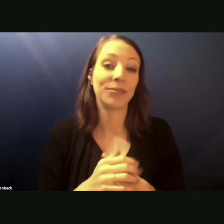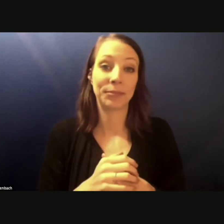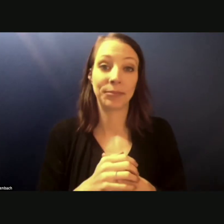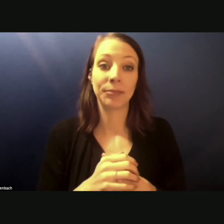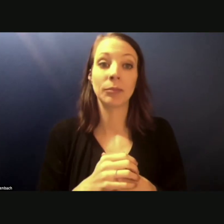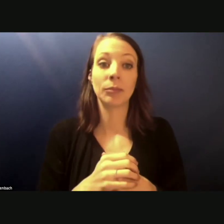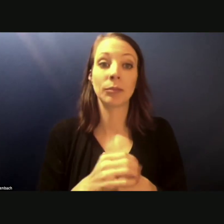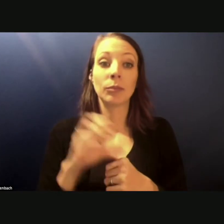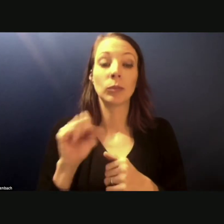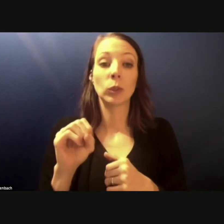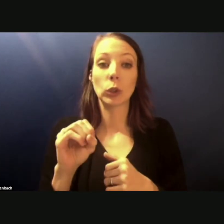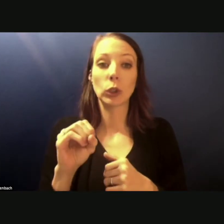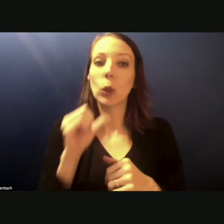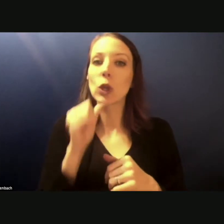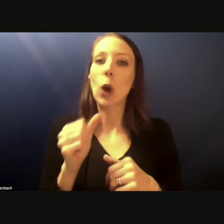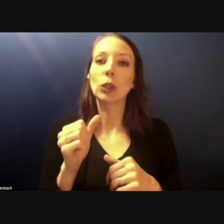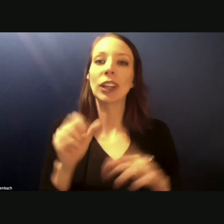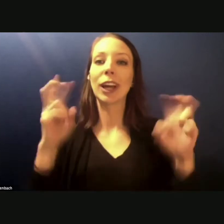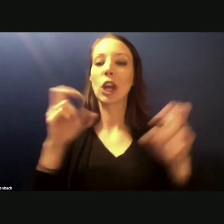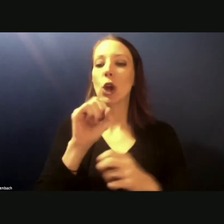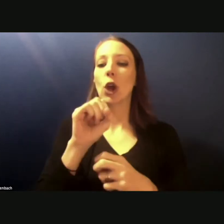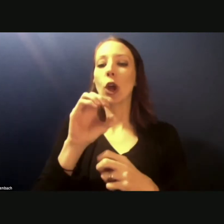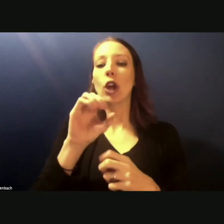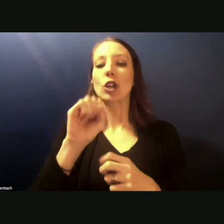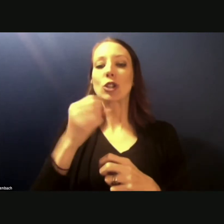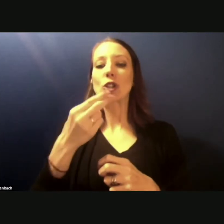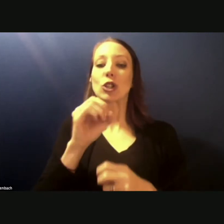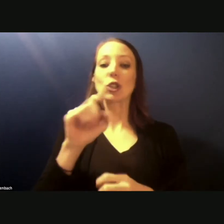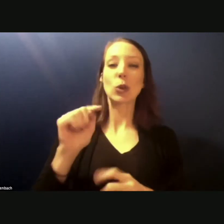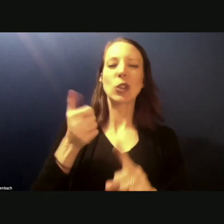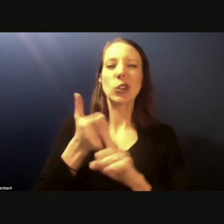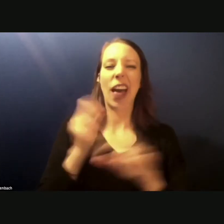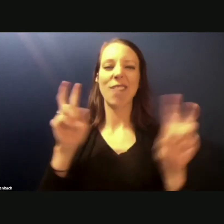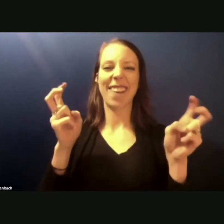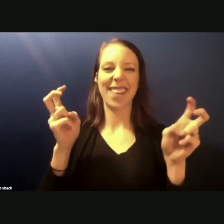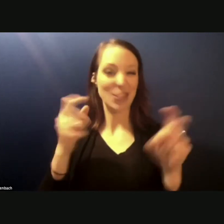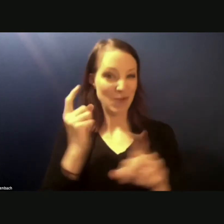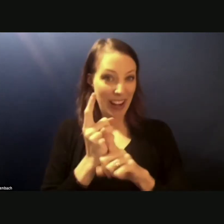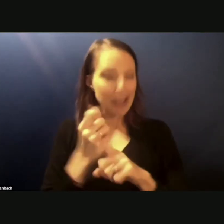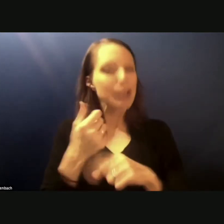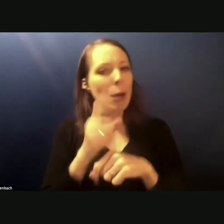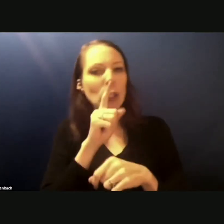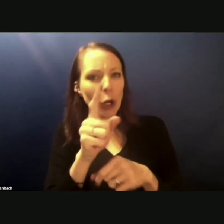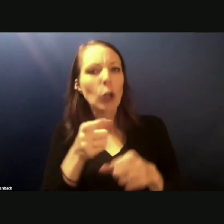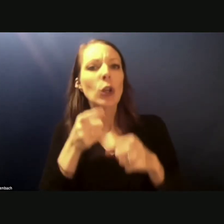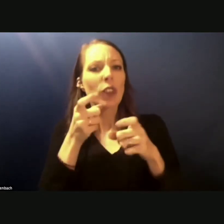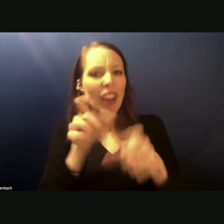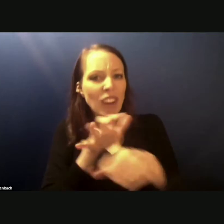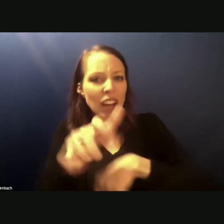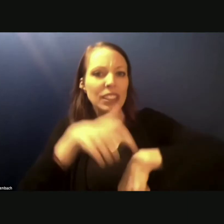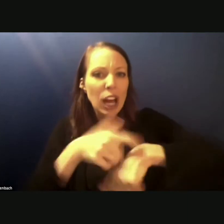So don't cheat yourself, give it plenty of time, let them cook, and trust yourself, it's gonna be